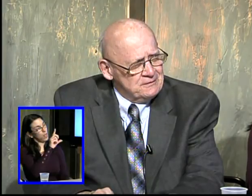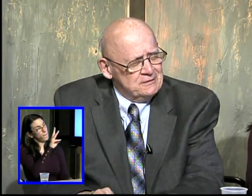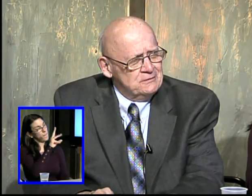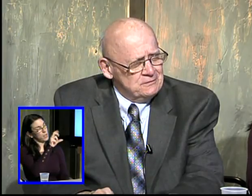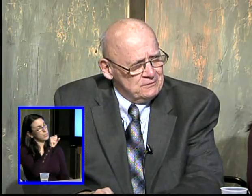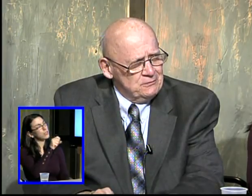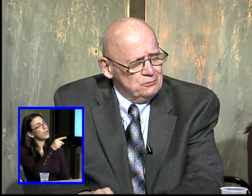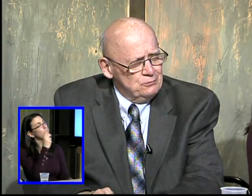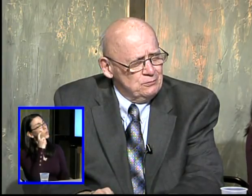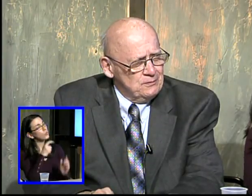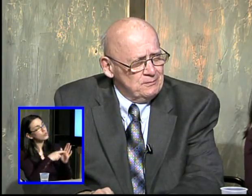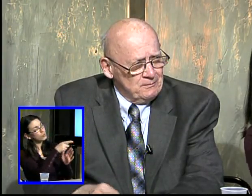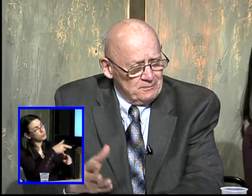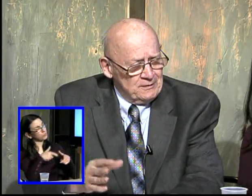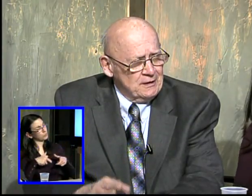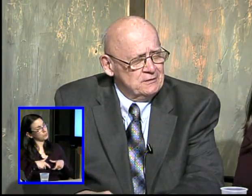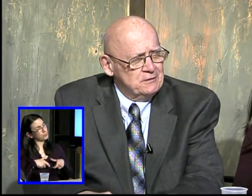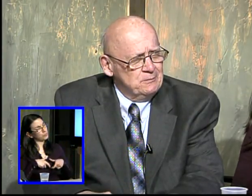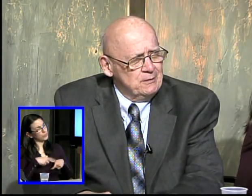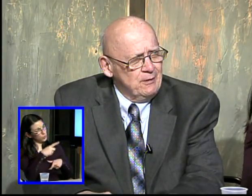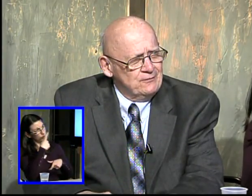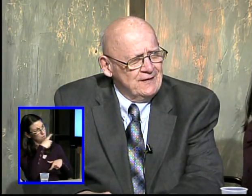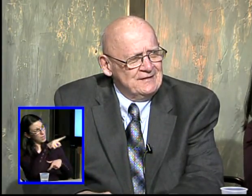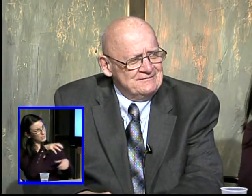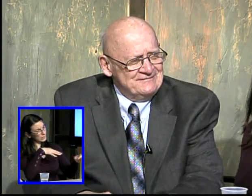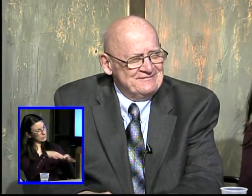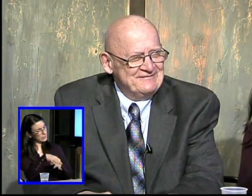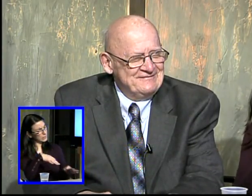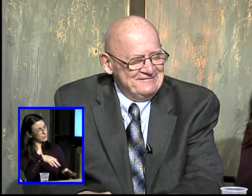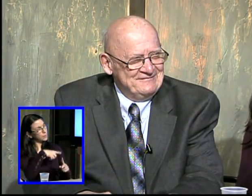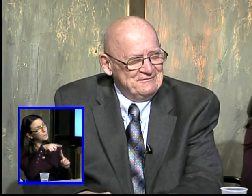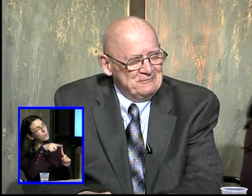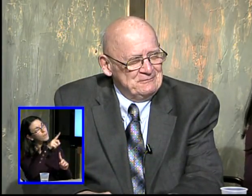chaplain. Can you tell us a bit about that?